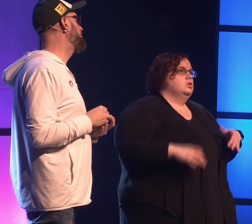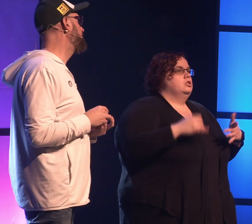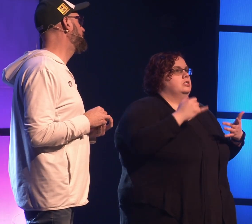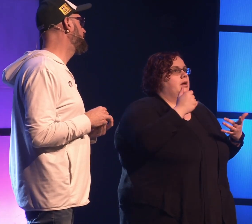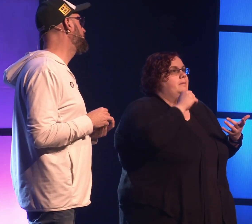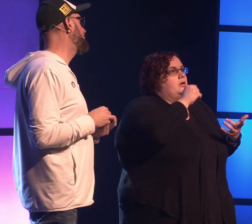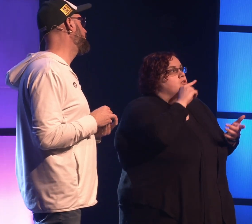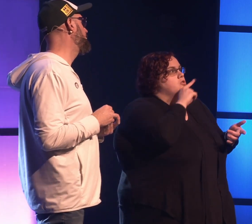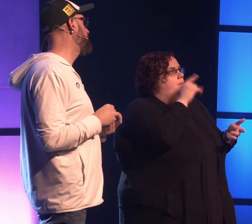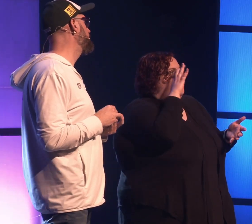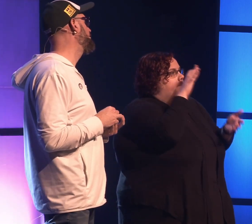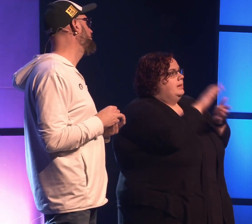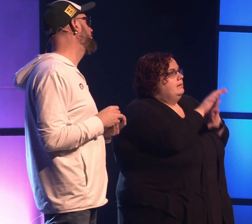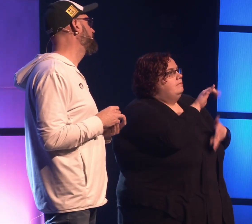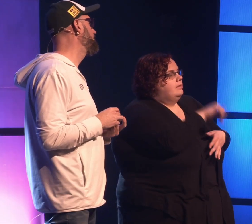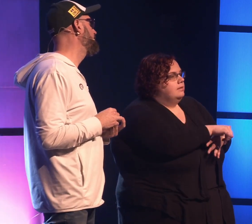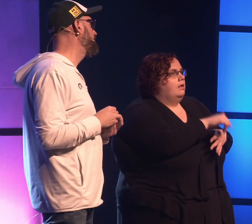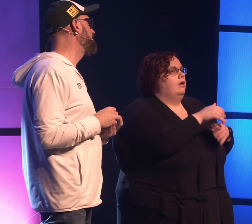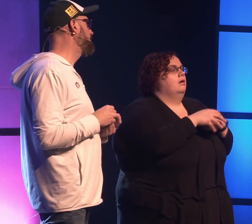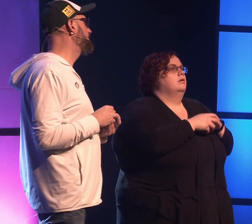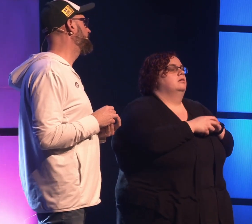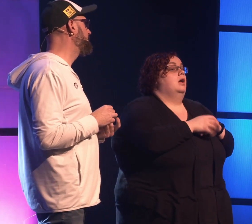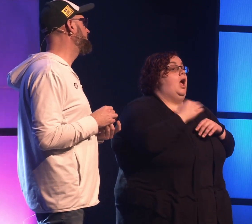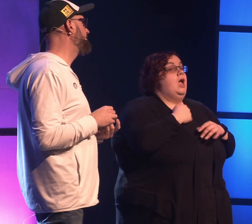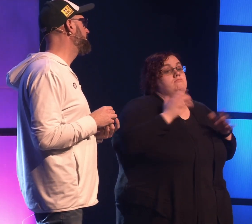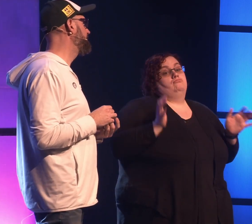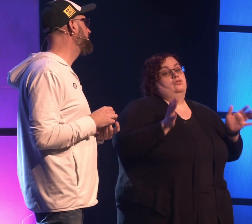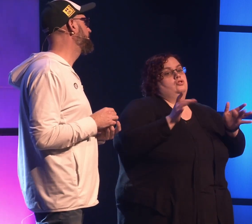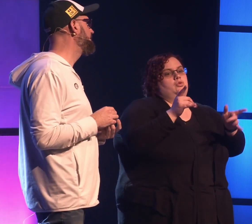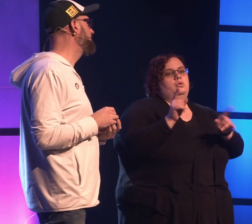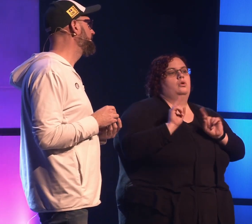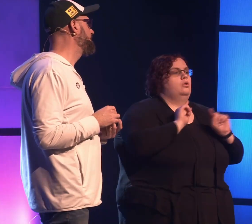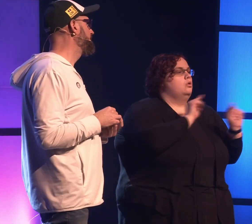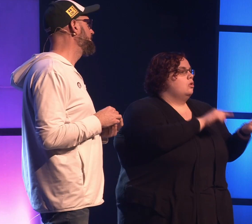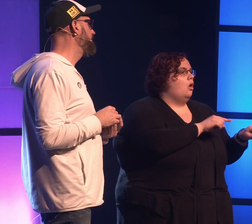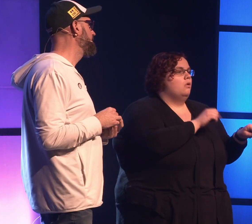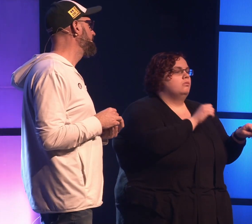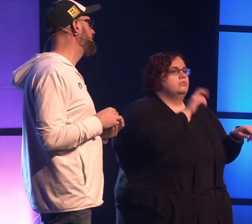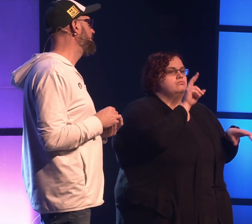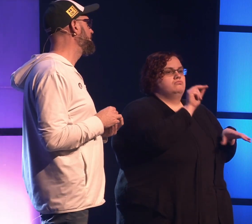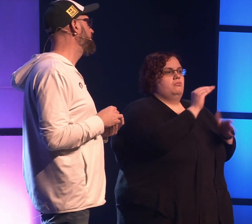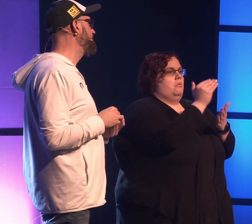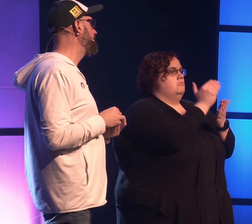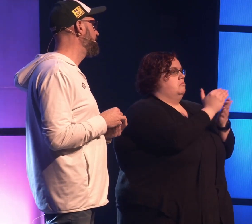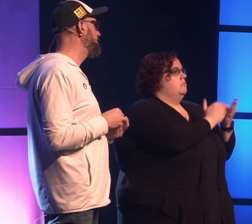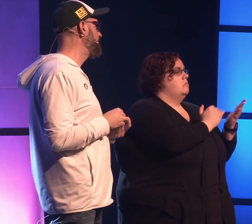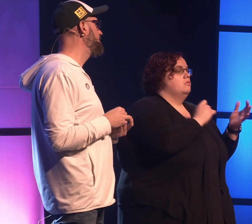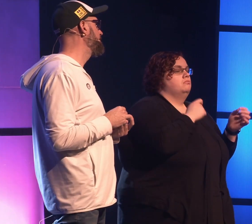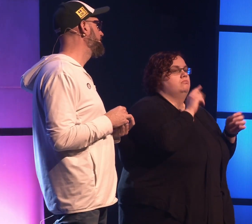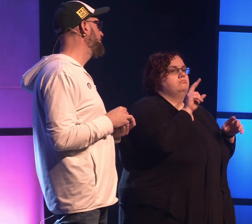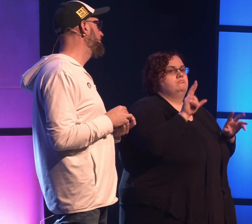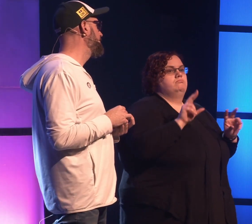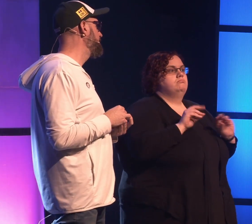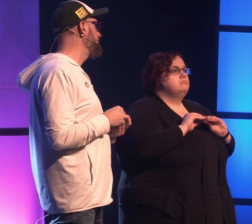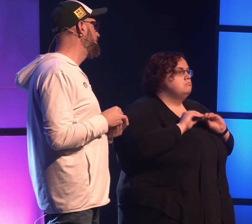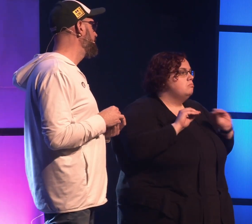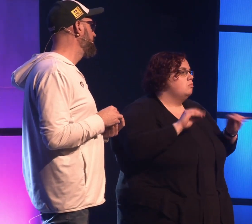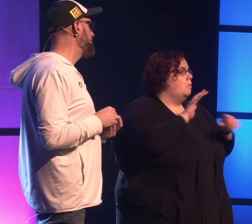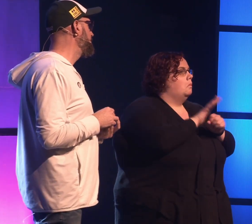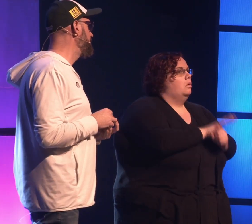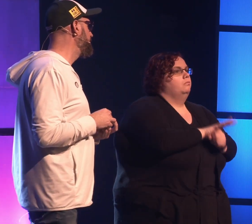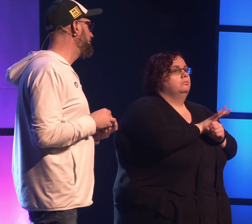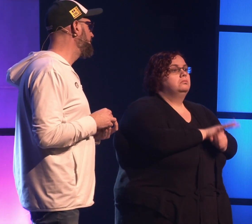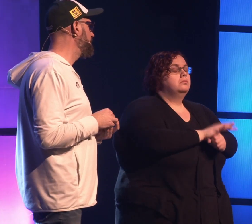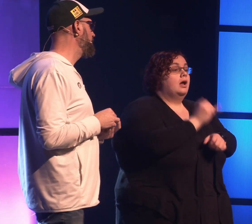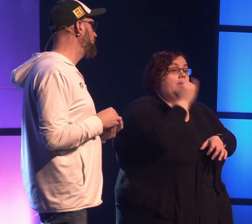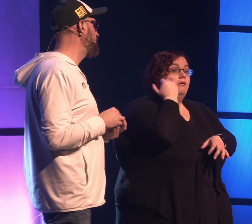anymore. And I just encourage you to come and just try. There's really no agenda. There's really no pressure. And if you have those